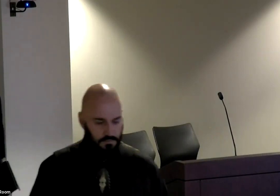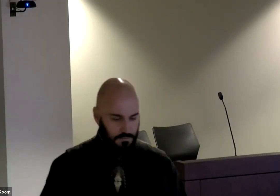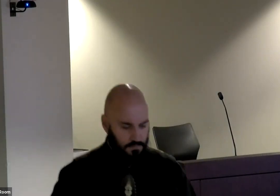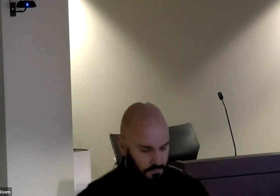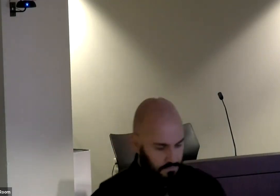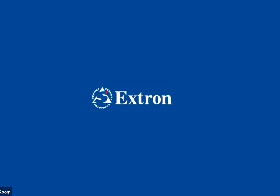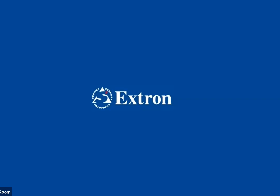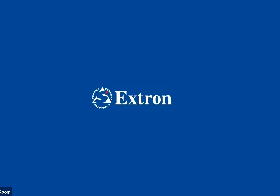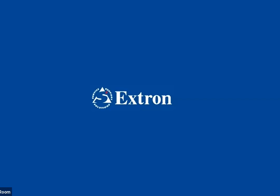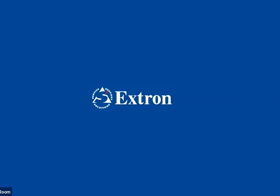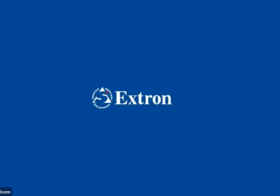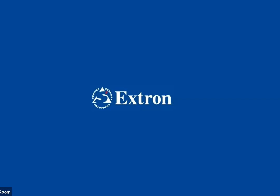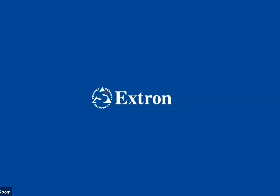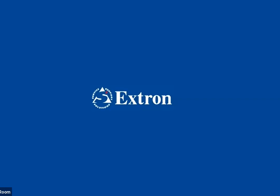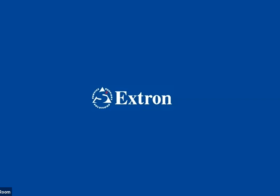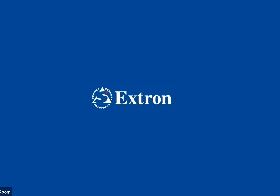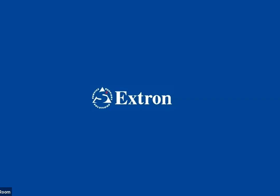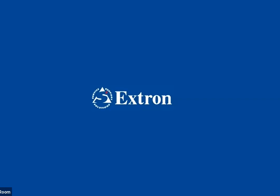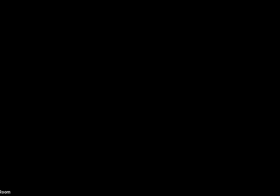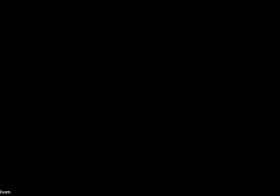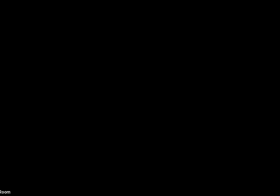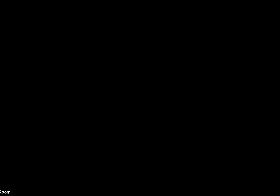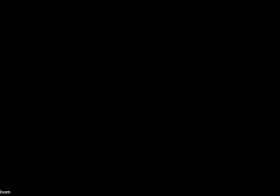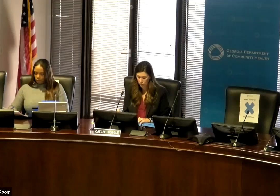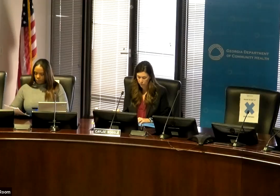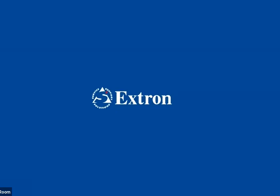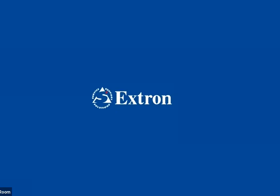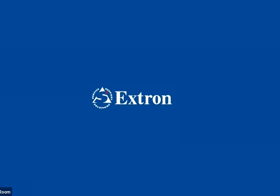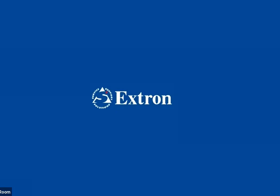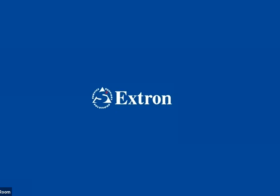With that, that concludes the formal